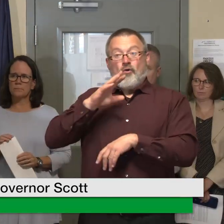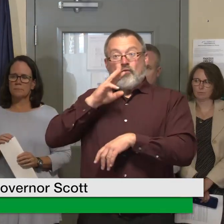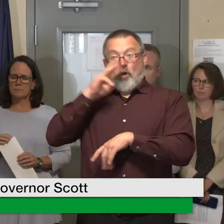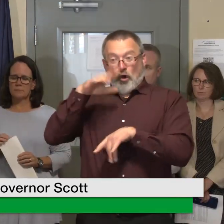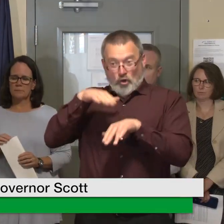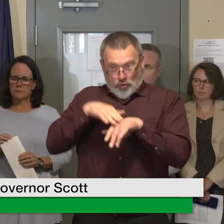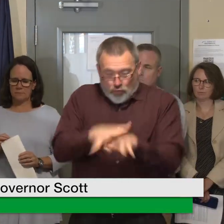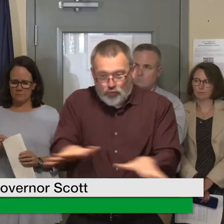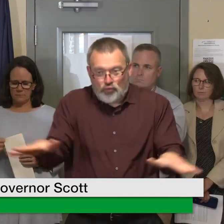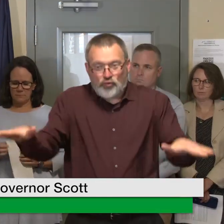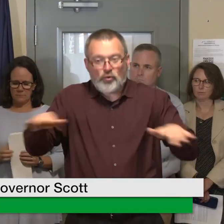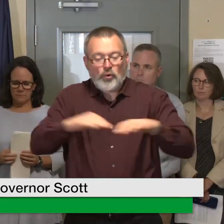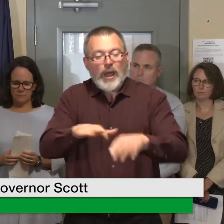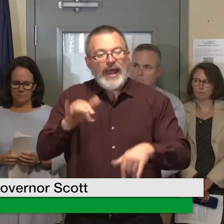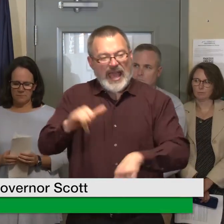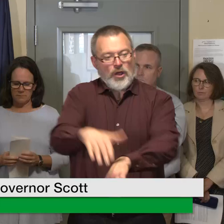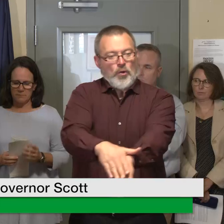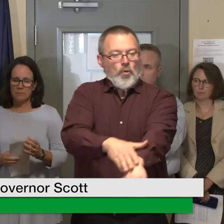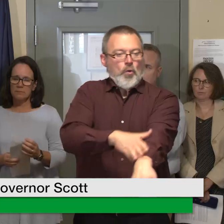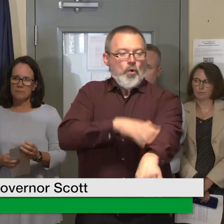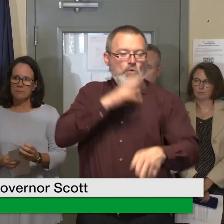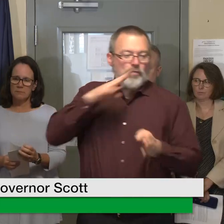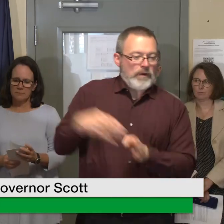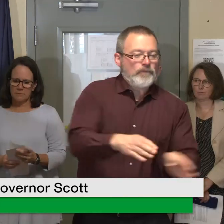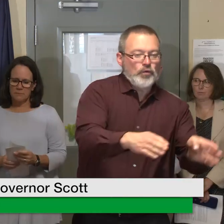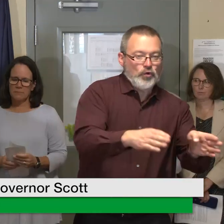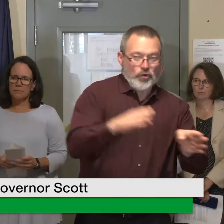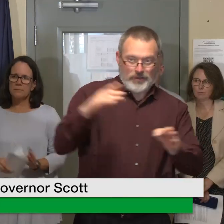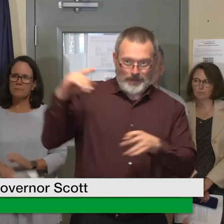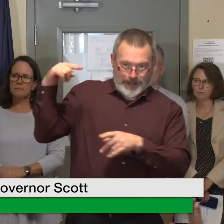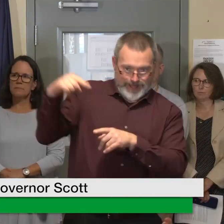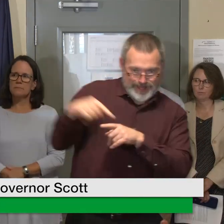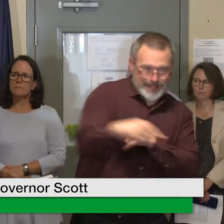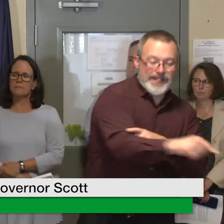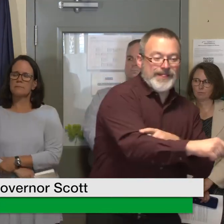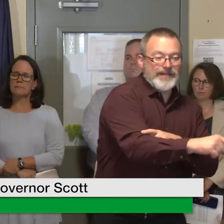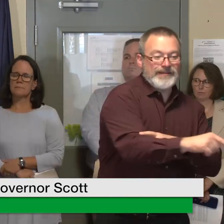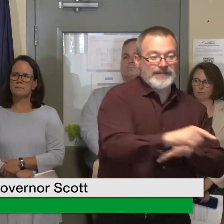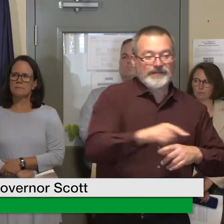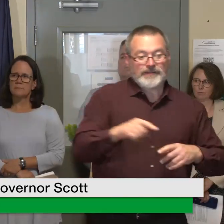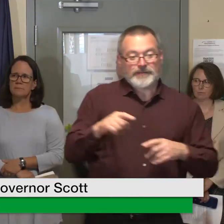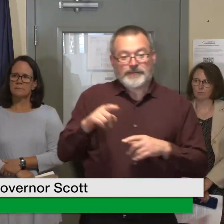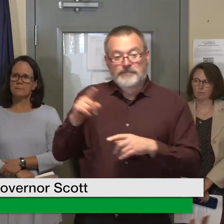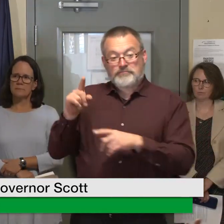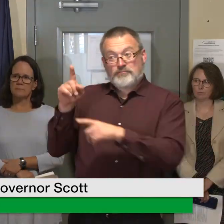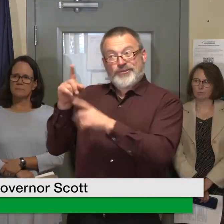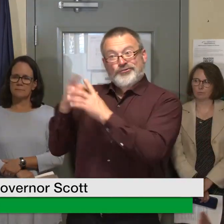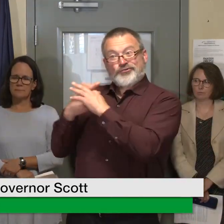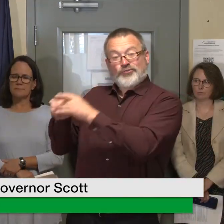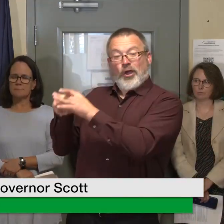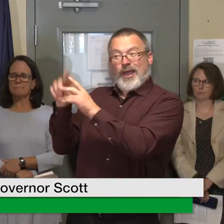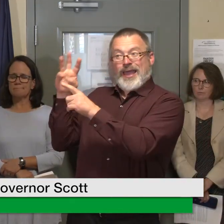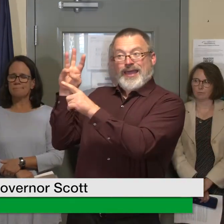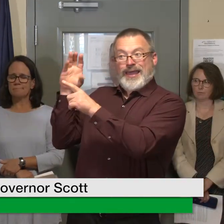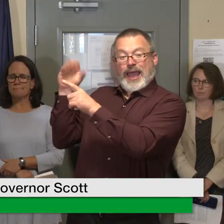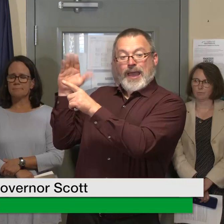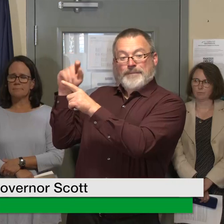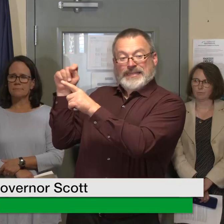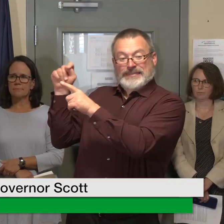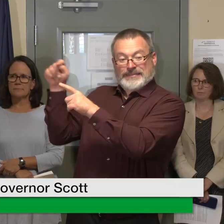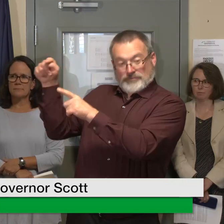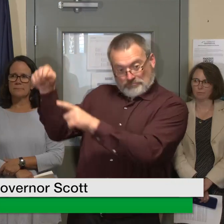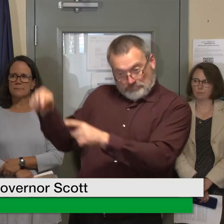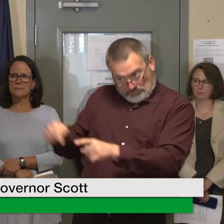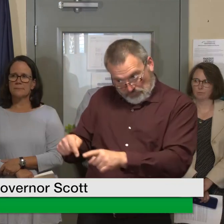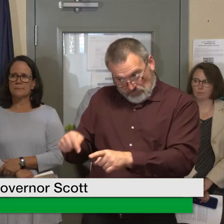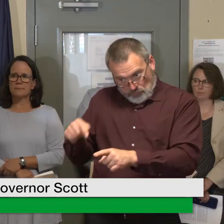flooding downstream. And that starts at the headwaters, whether it's in Cabot for the Winooski, and goes all the way through the watershed. And these